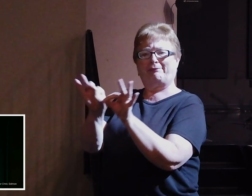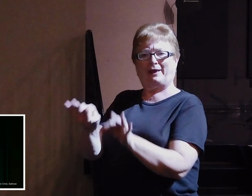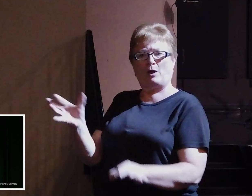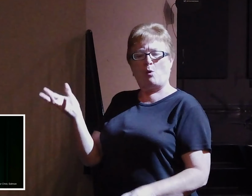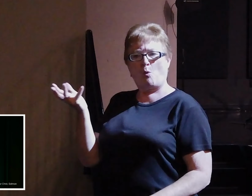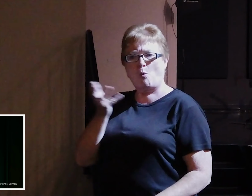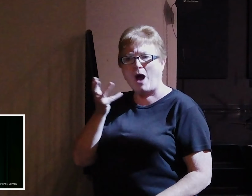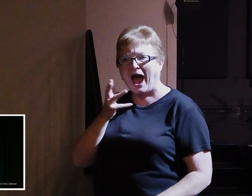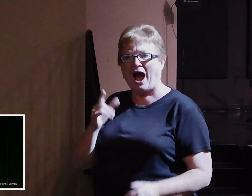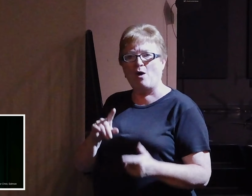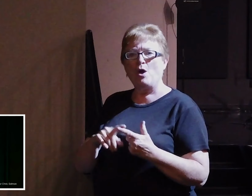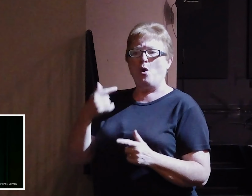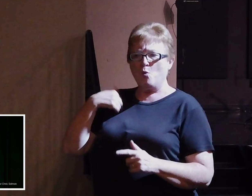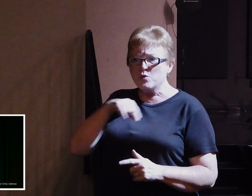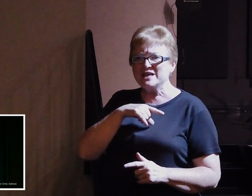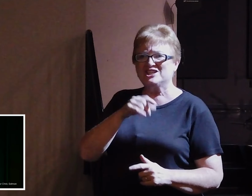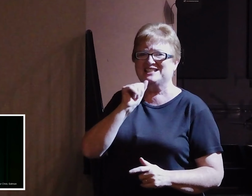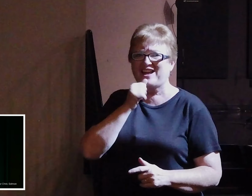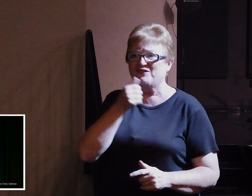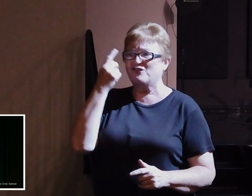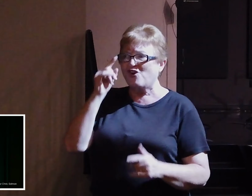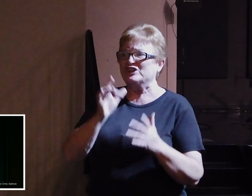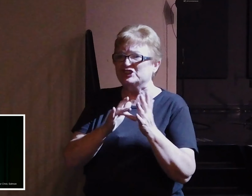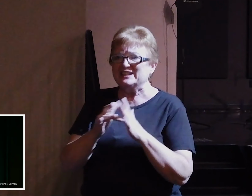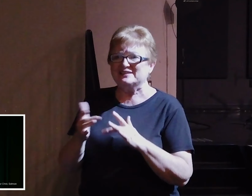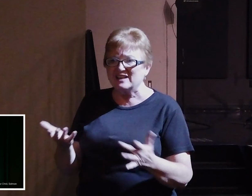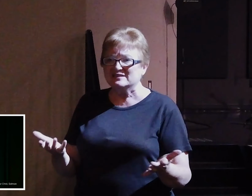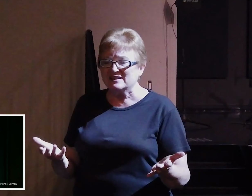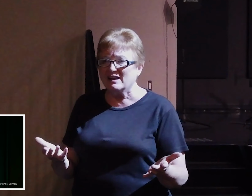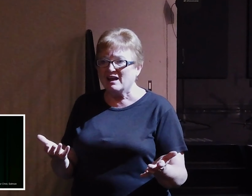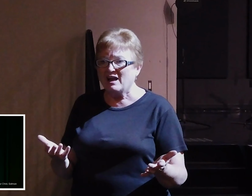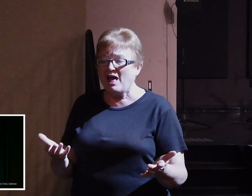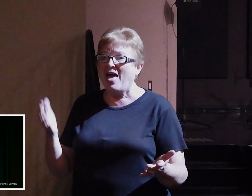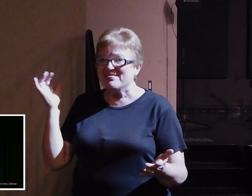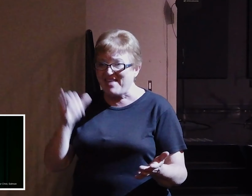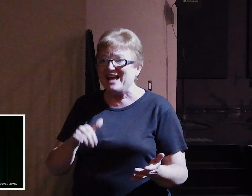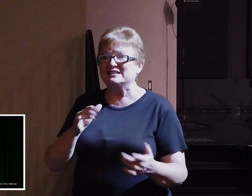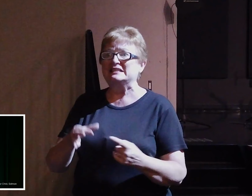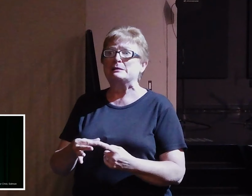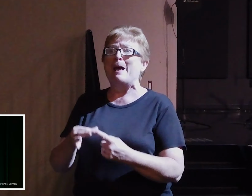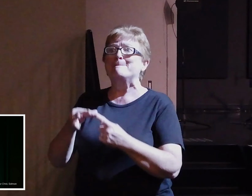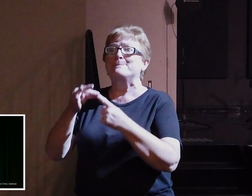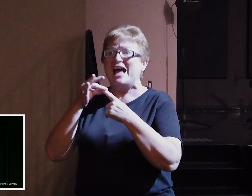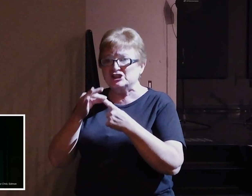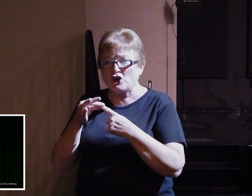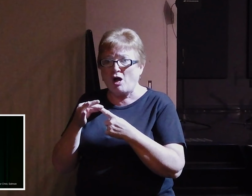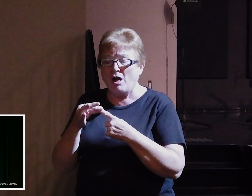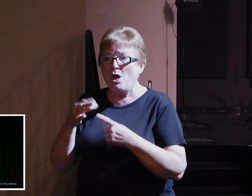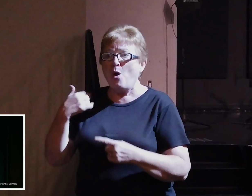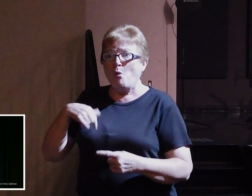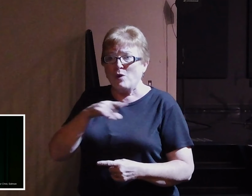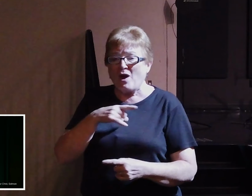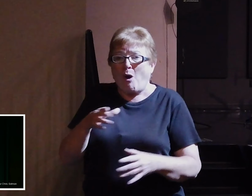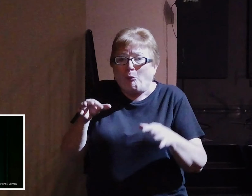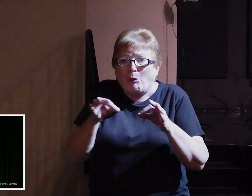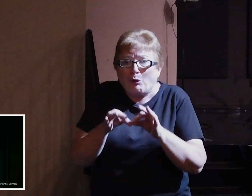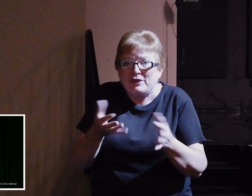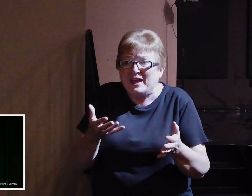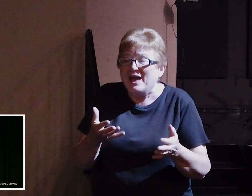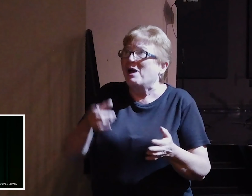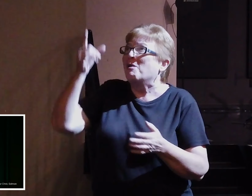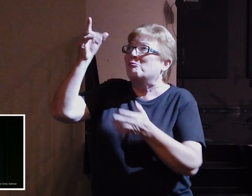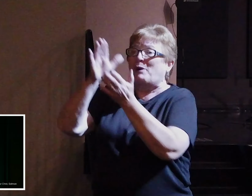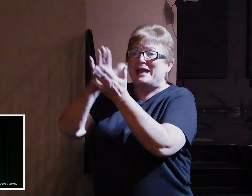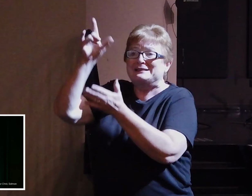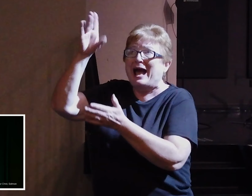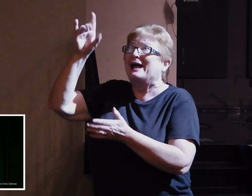we just suffered for Jesus. That's special. We were worthy. Praise God that he considered us